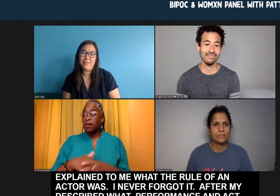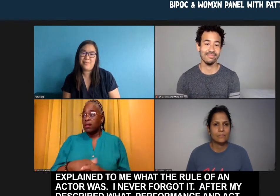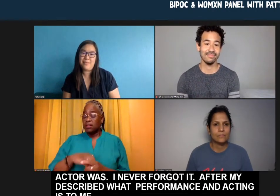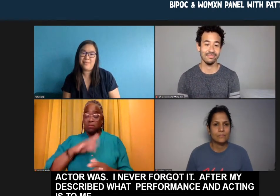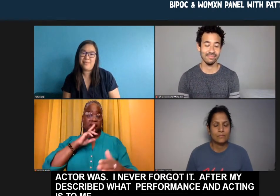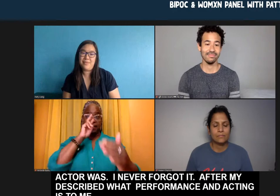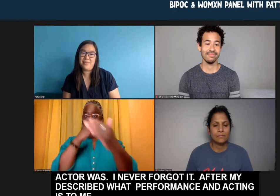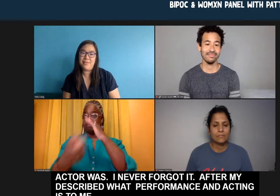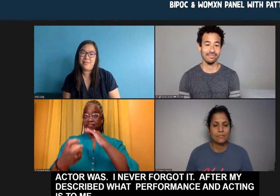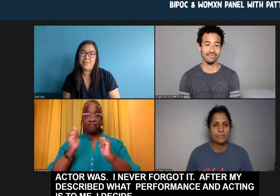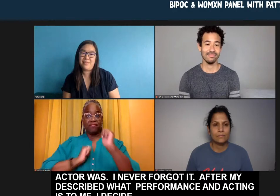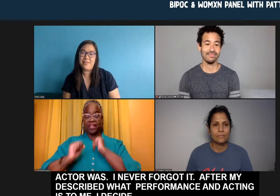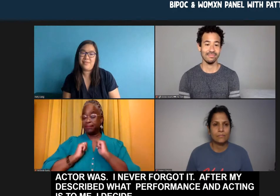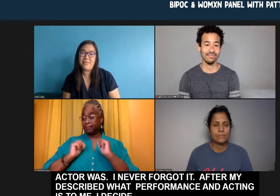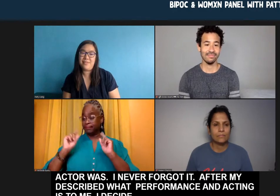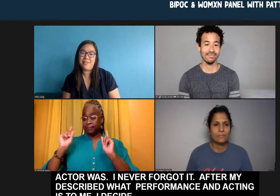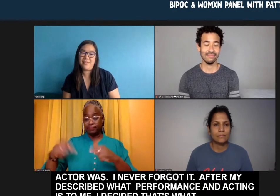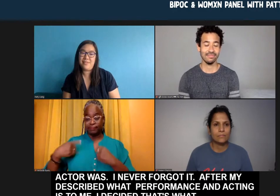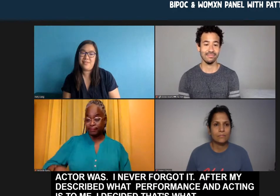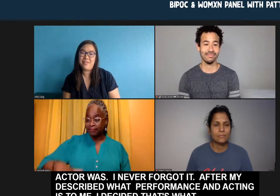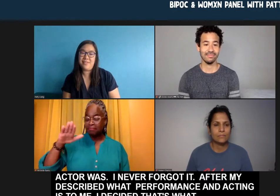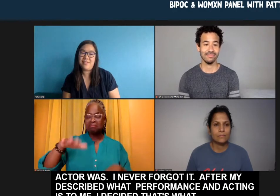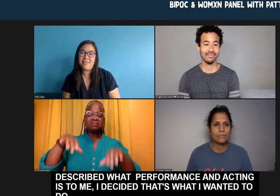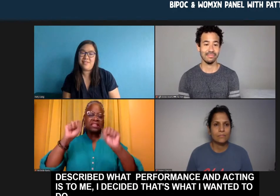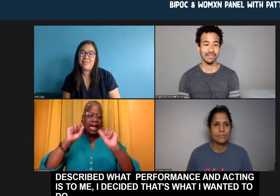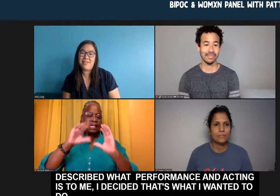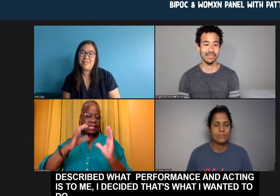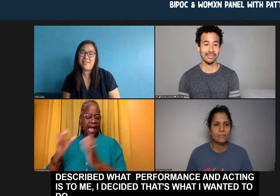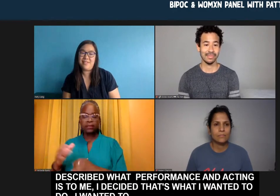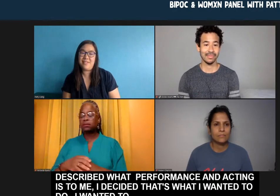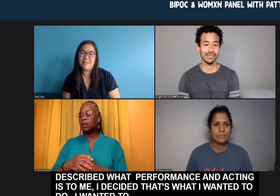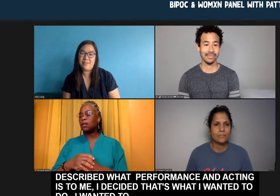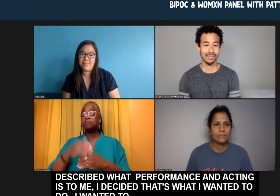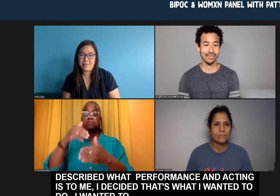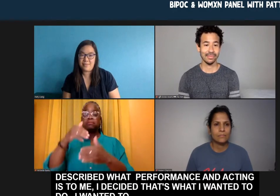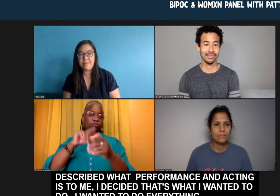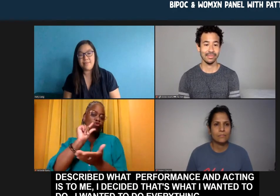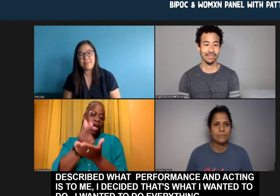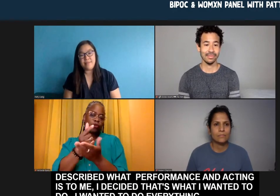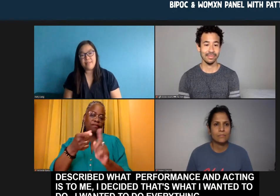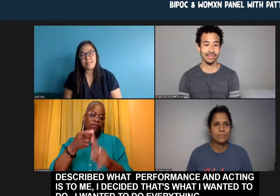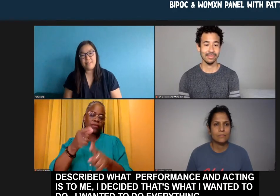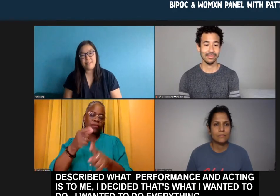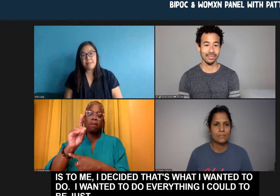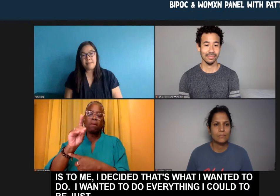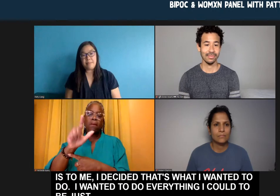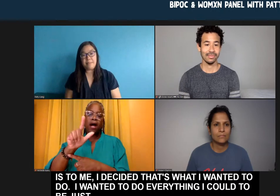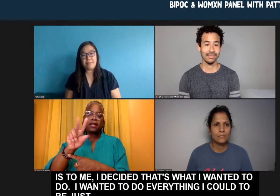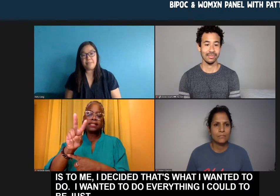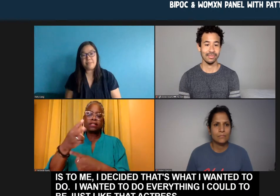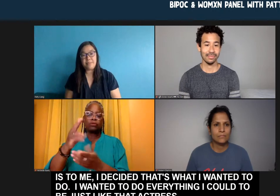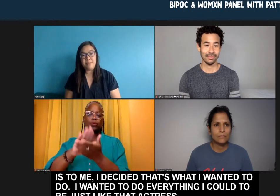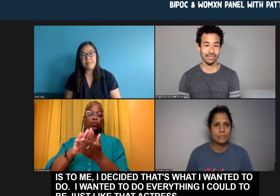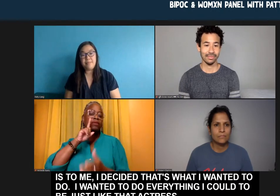do, and I wanted to do everything I could to be just like that actress. And in growing up, I took acting